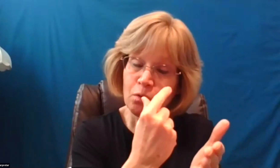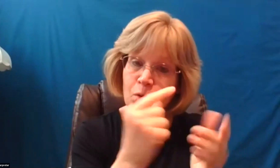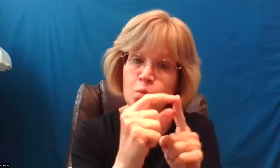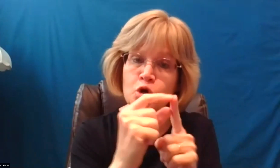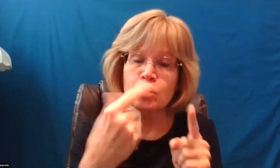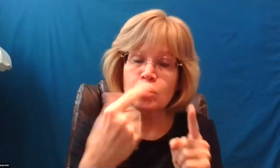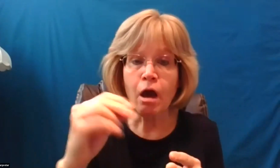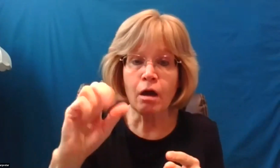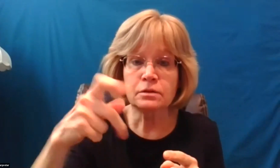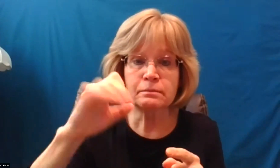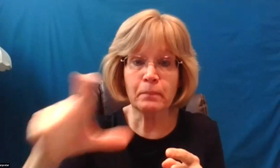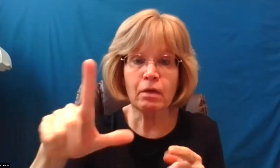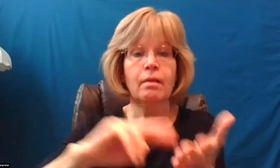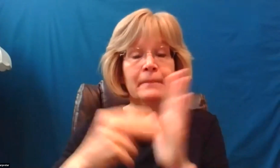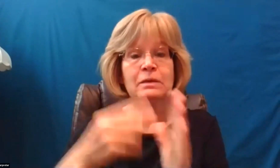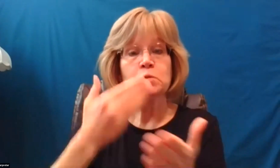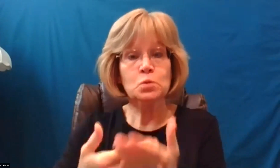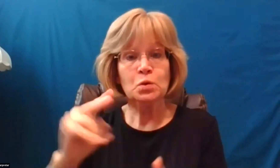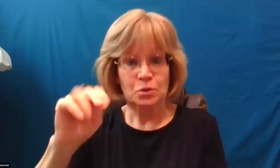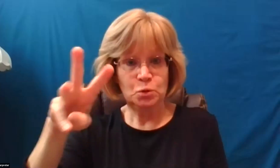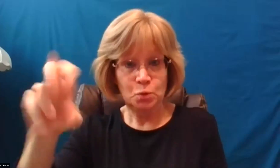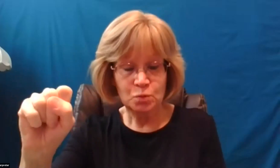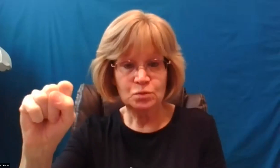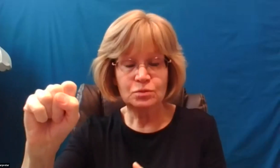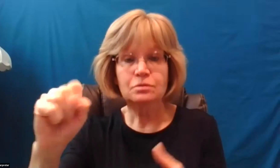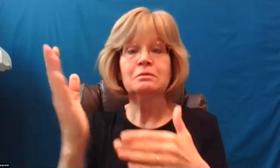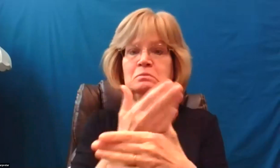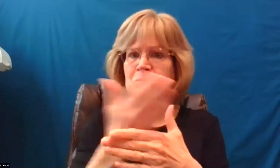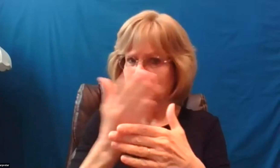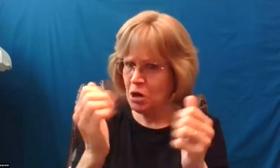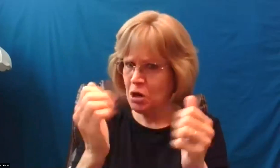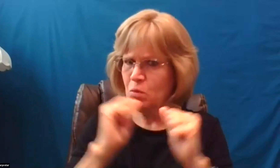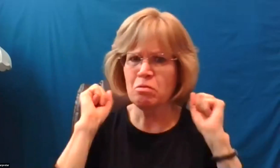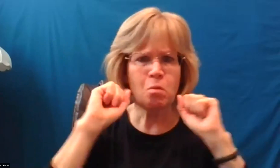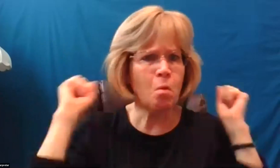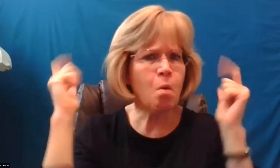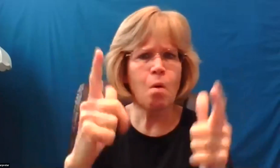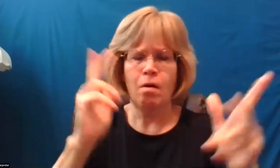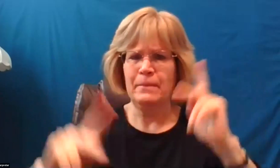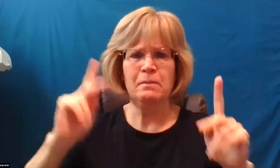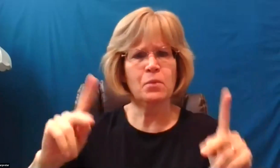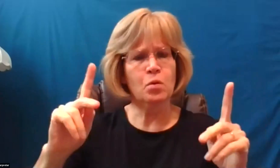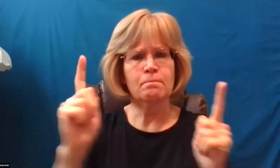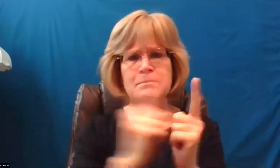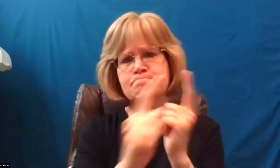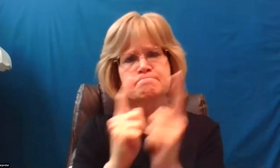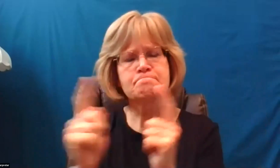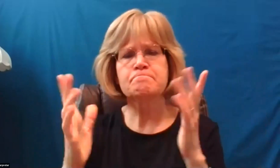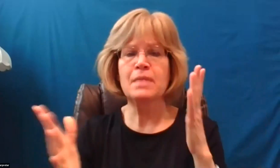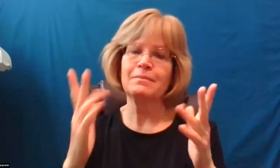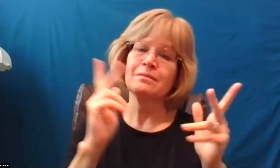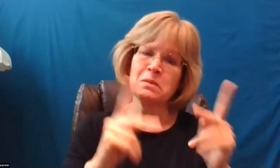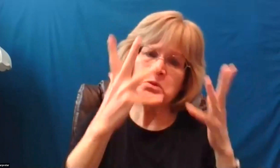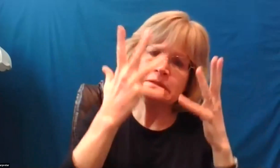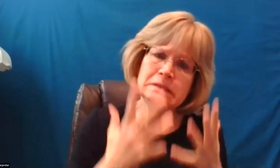can share that good news of Jesus' love for all people, the people that we meet, the people who might be a little sad